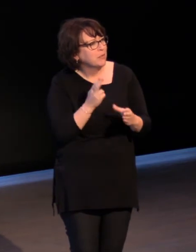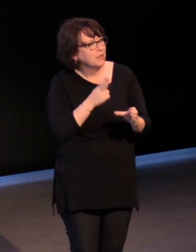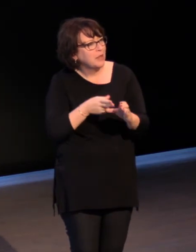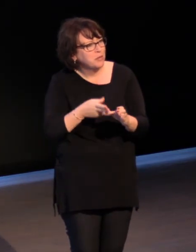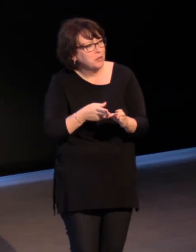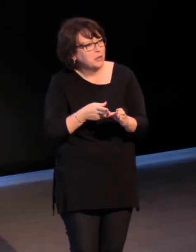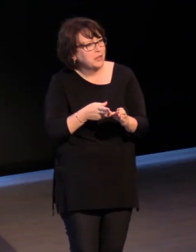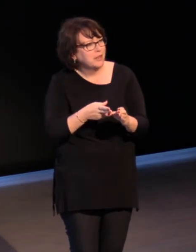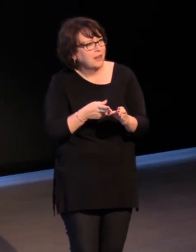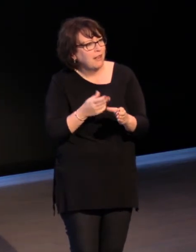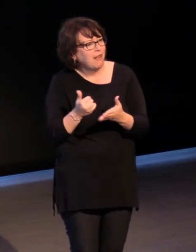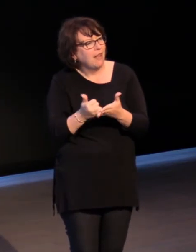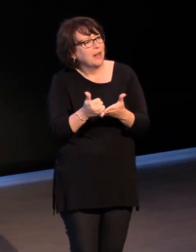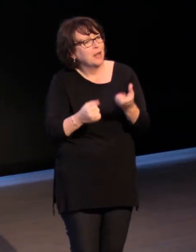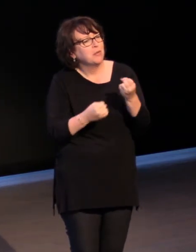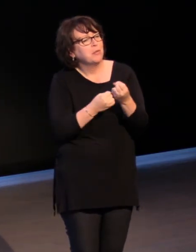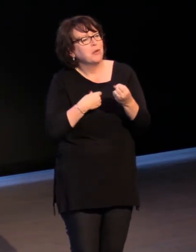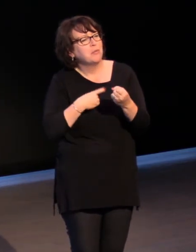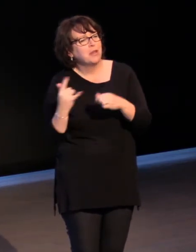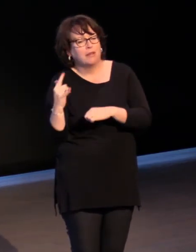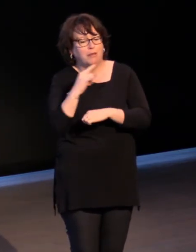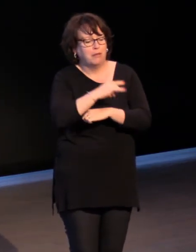Rwanda.